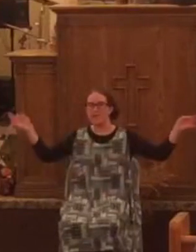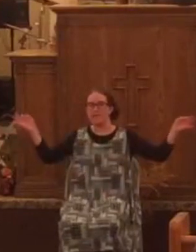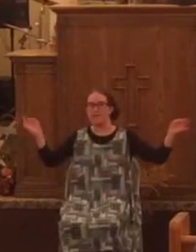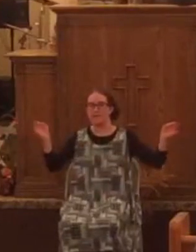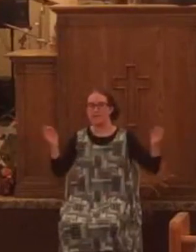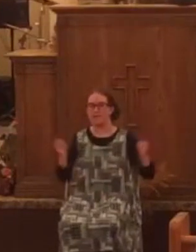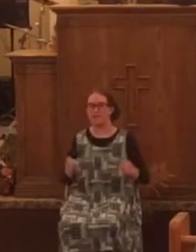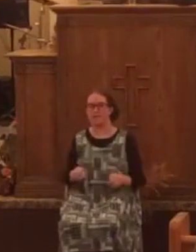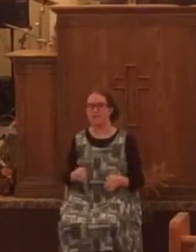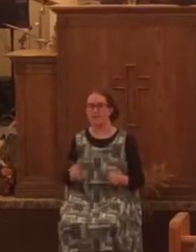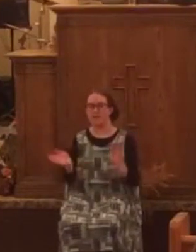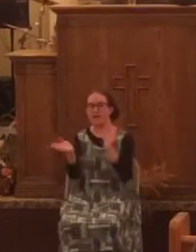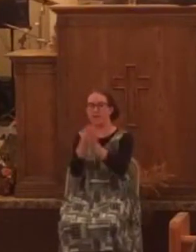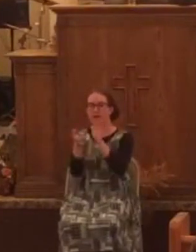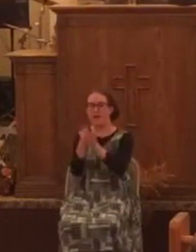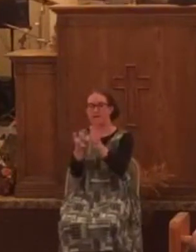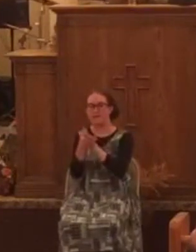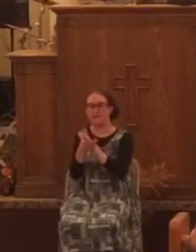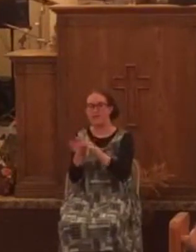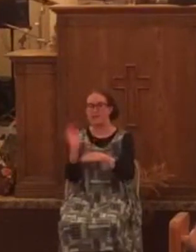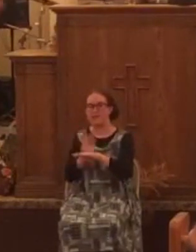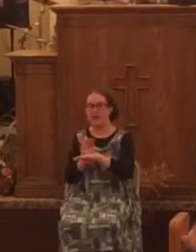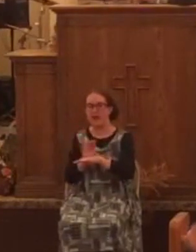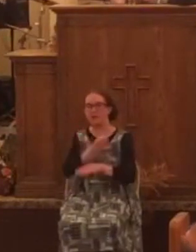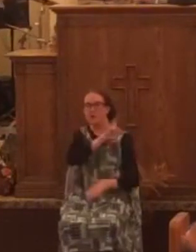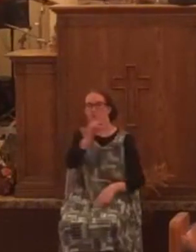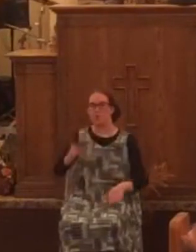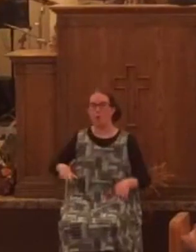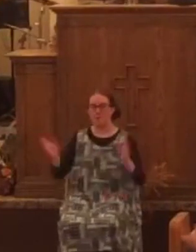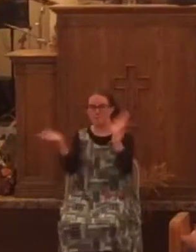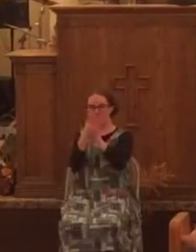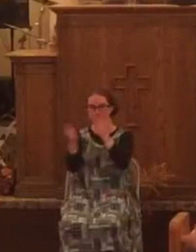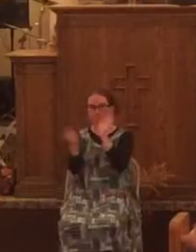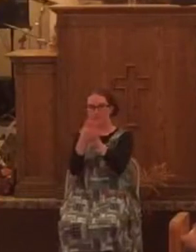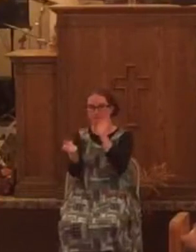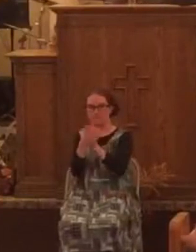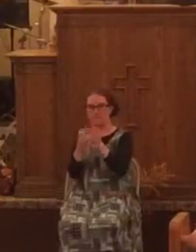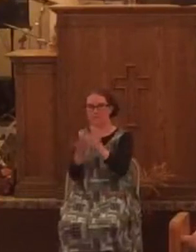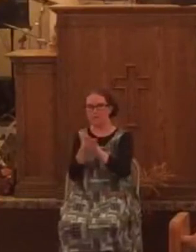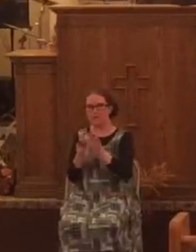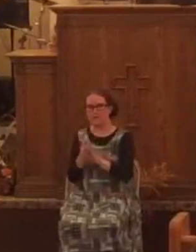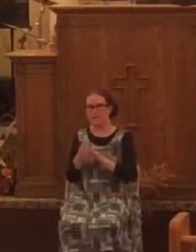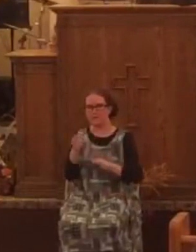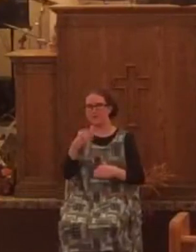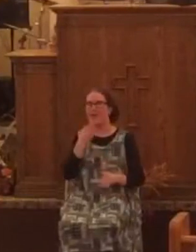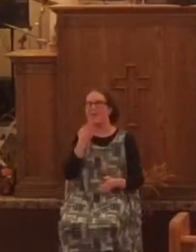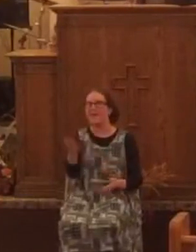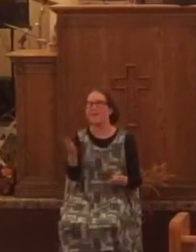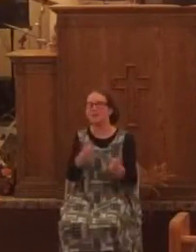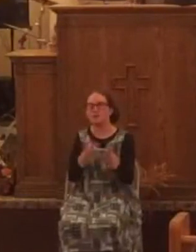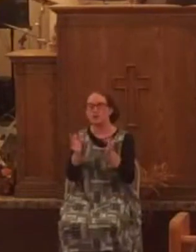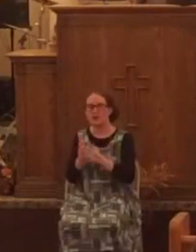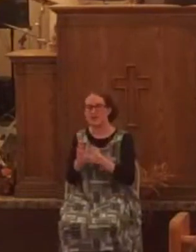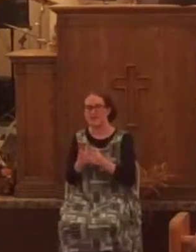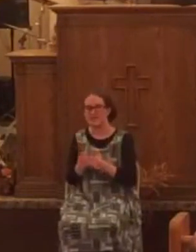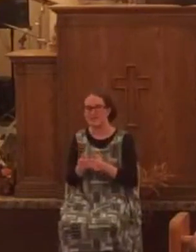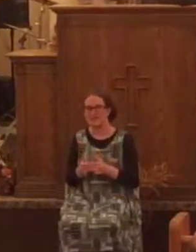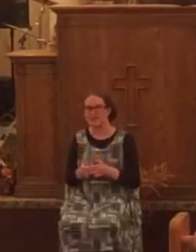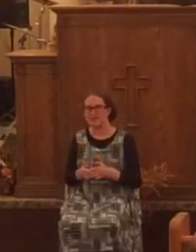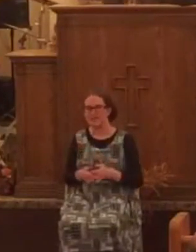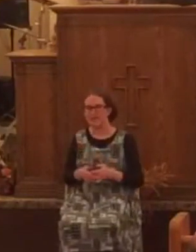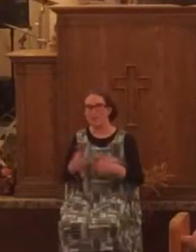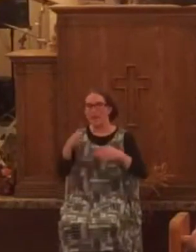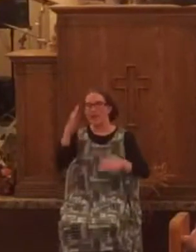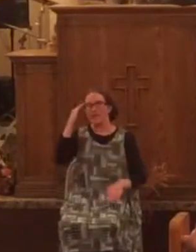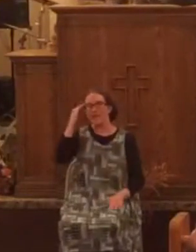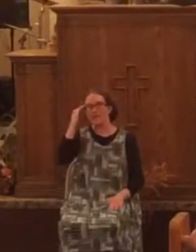free. Amen. Can we clap our hands tonight unto the Lord? Amen. Can we say thank you, Jesus? Amen. When